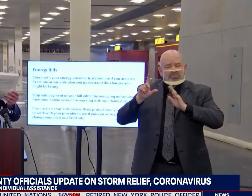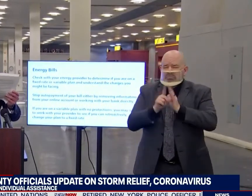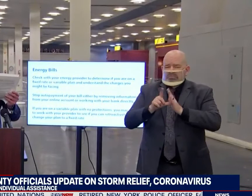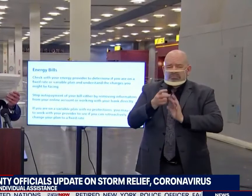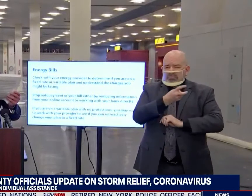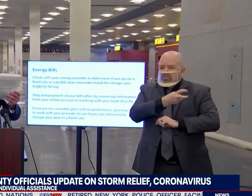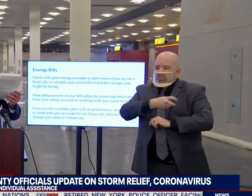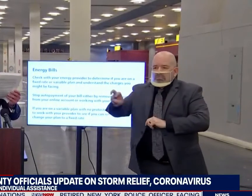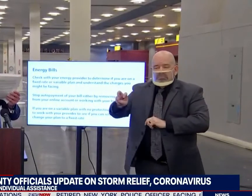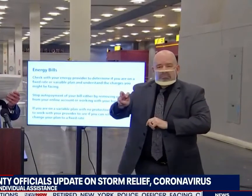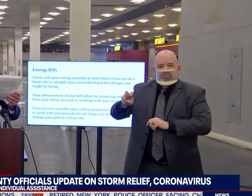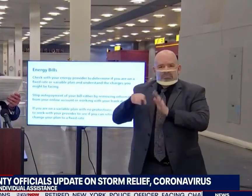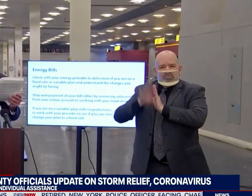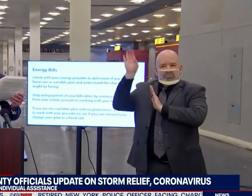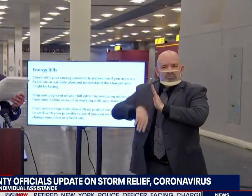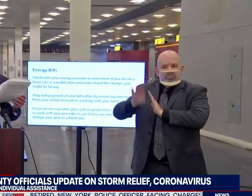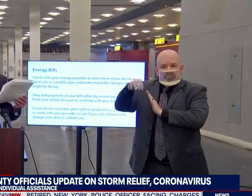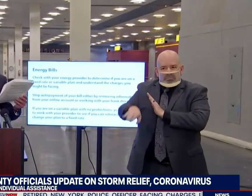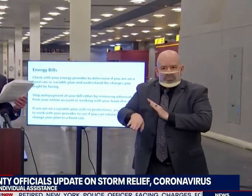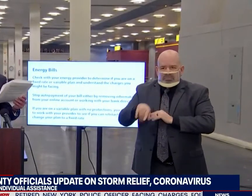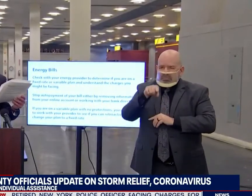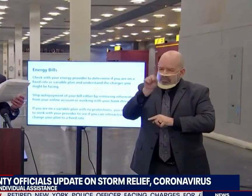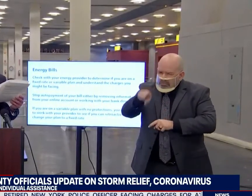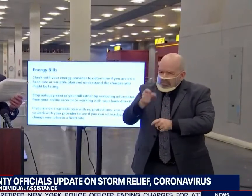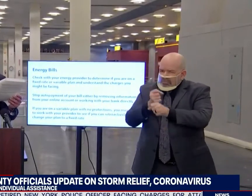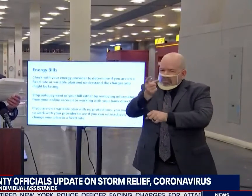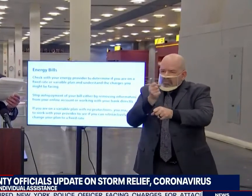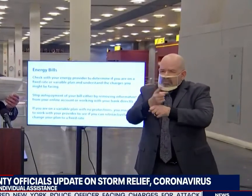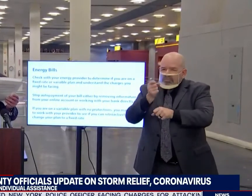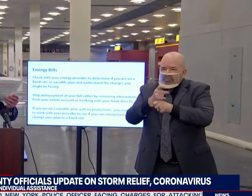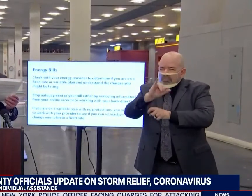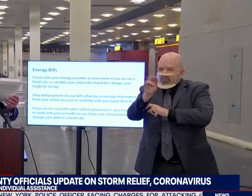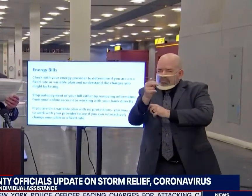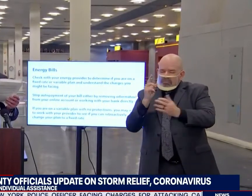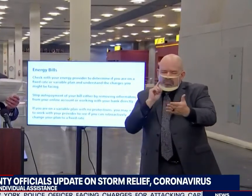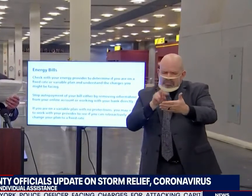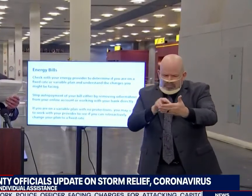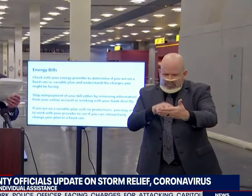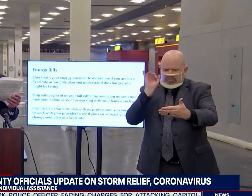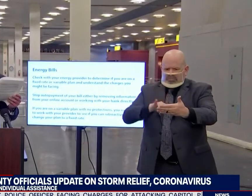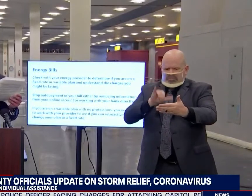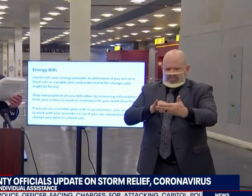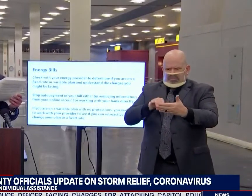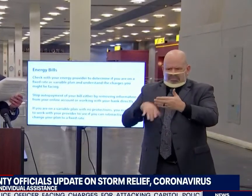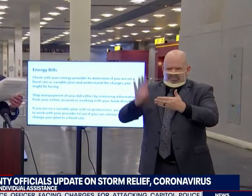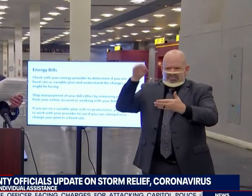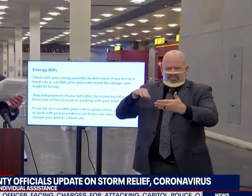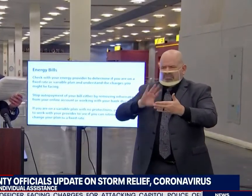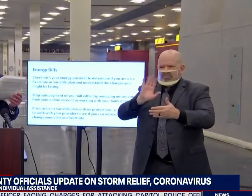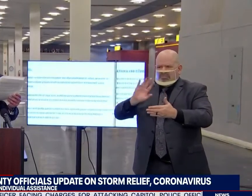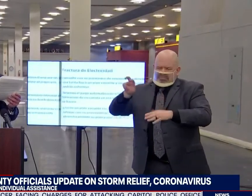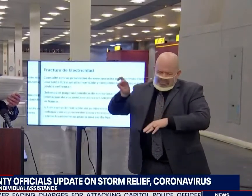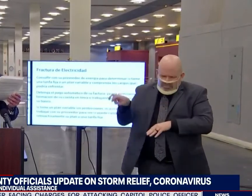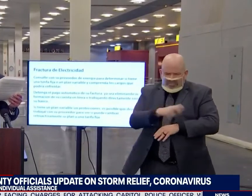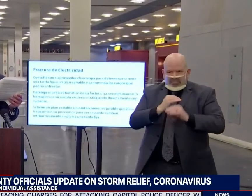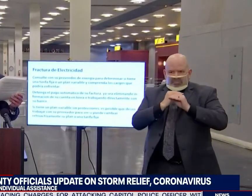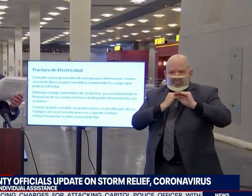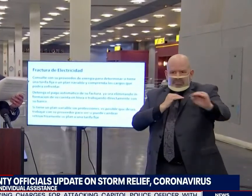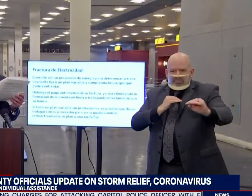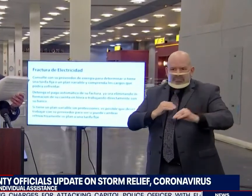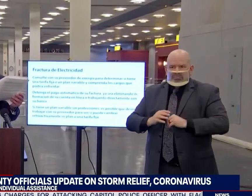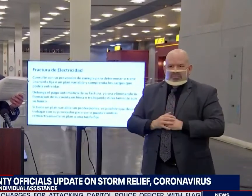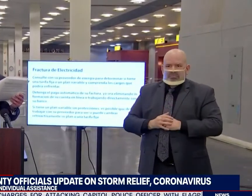them, bad deal for you plan. And that's what they all do as soon as your contract lapses. And so that needs to be